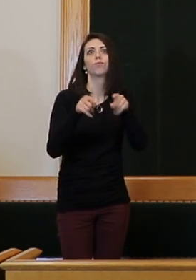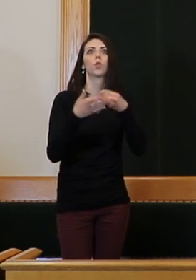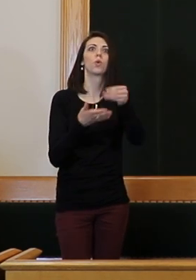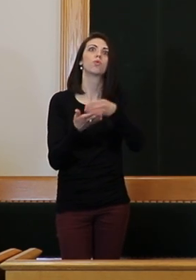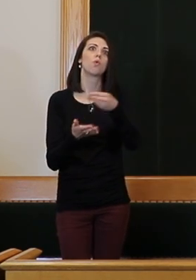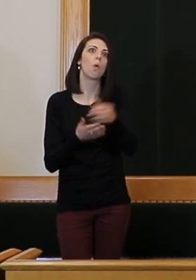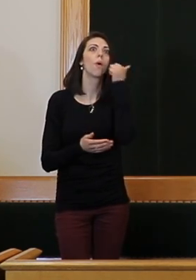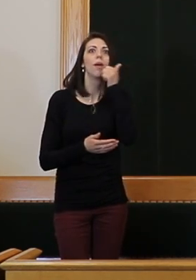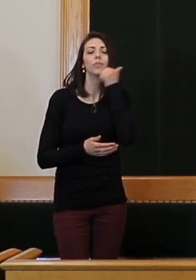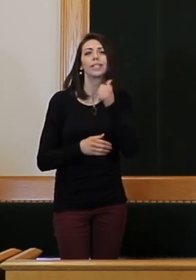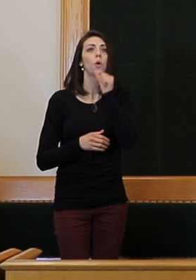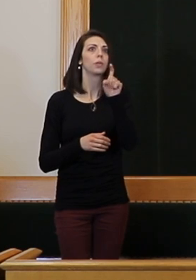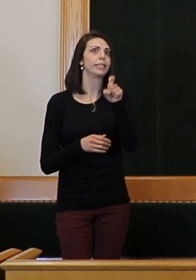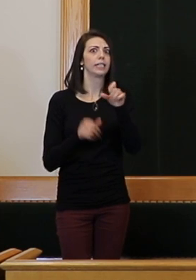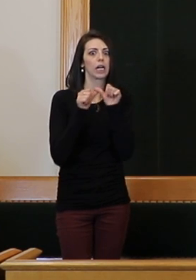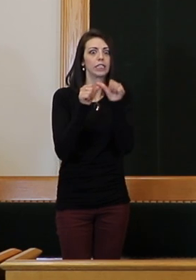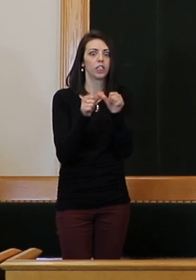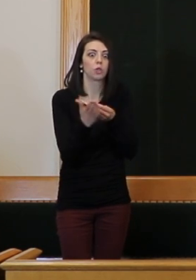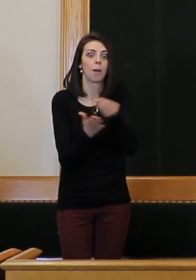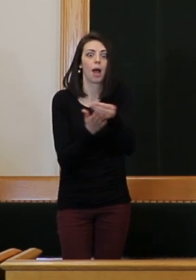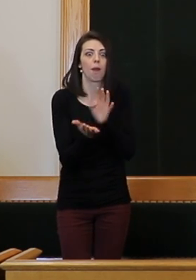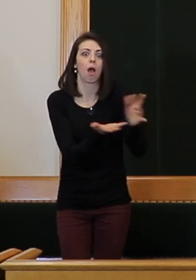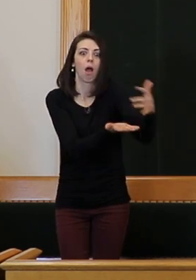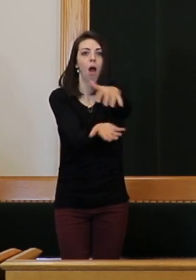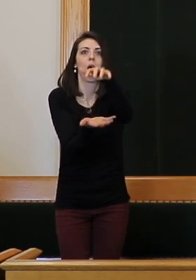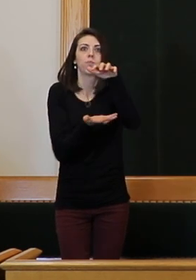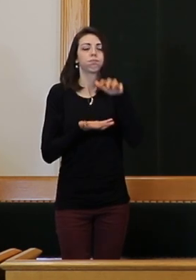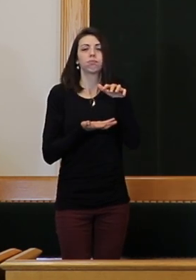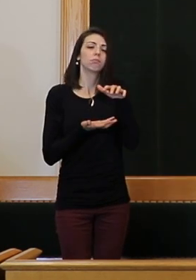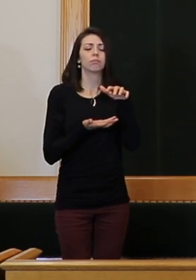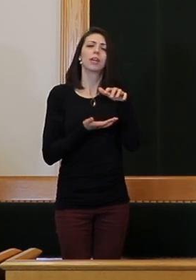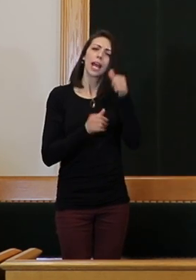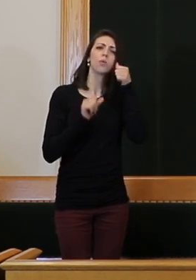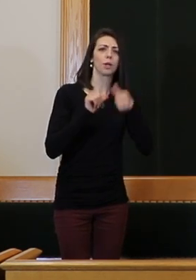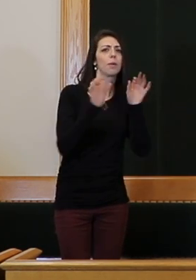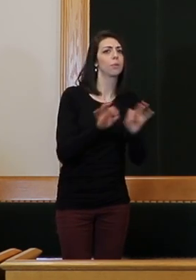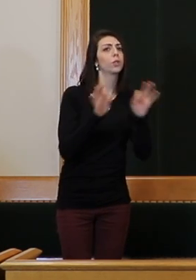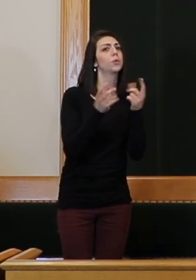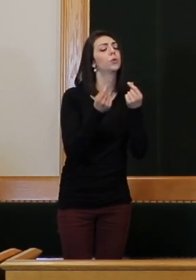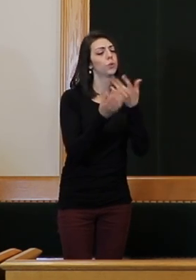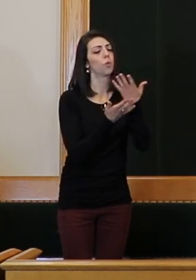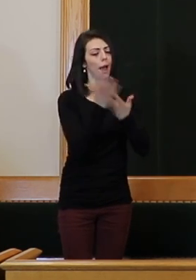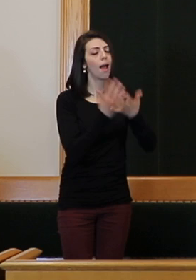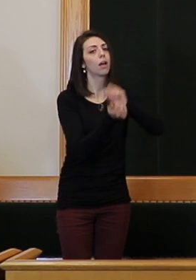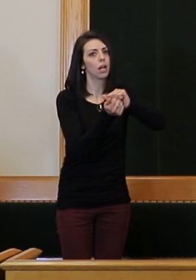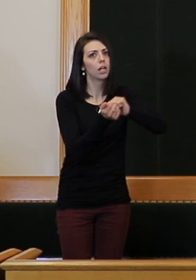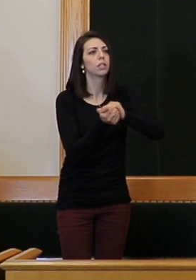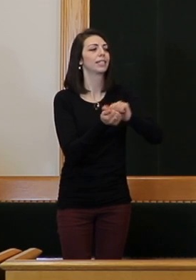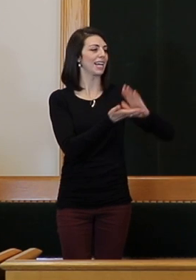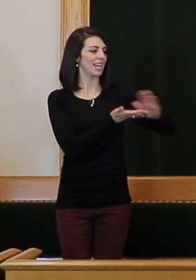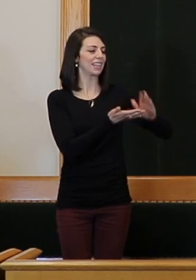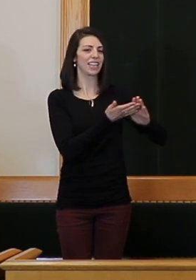continue stockpiling material. And please take every precautionary measure, whether it's washing your hands, cleaning hard surfaces in your own home,